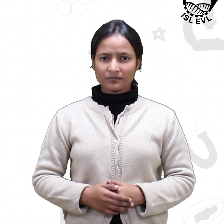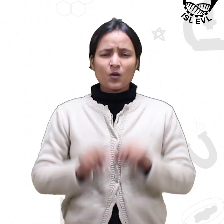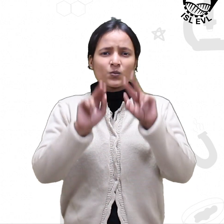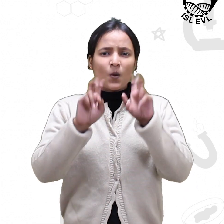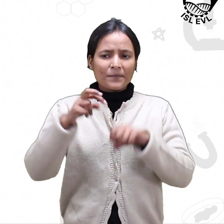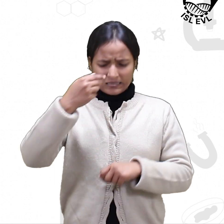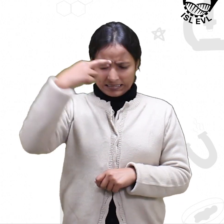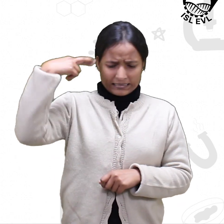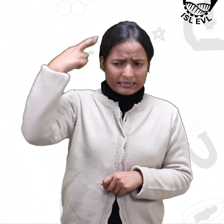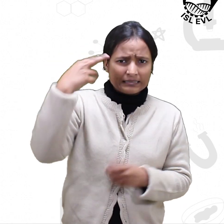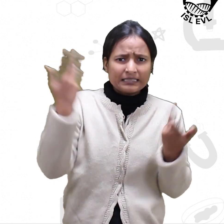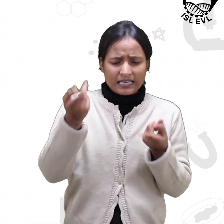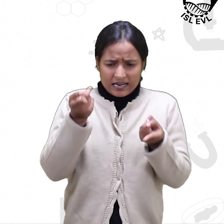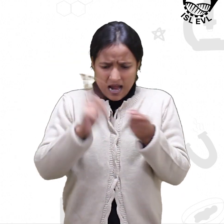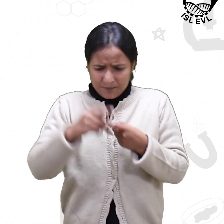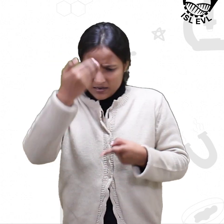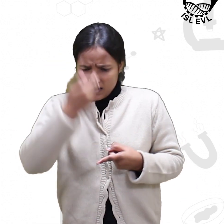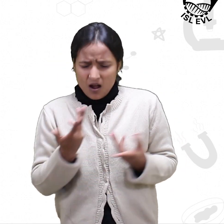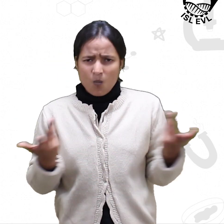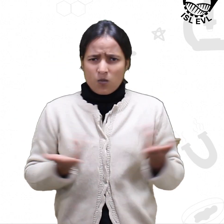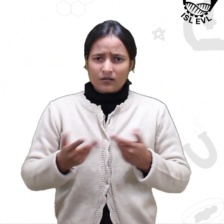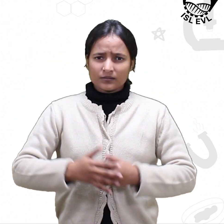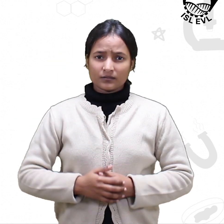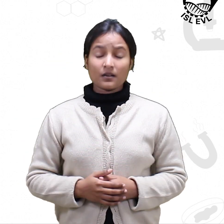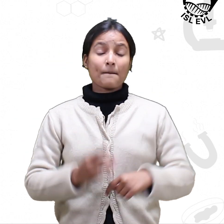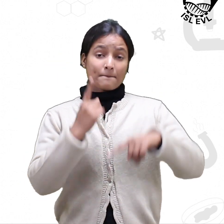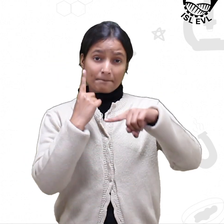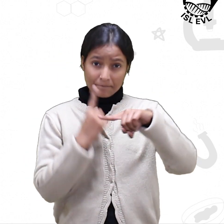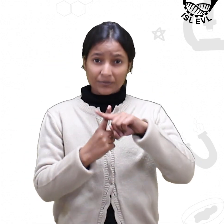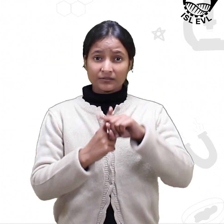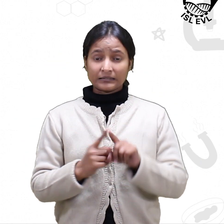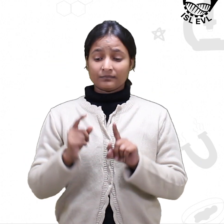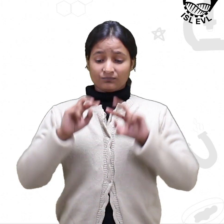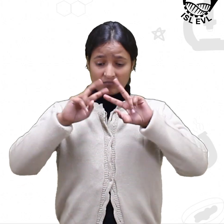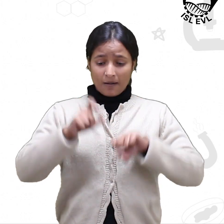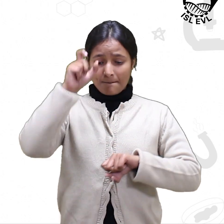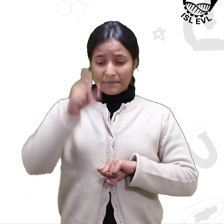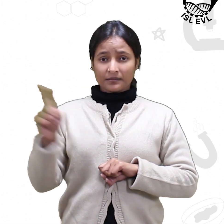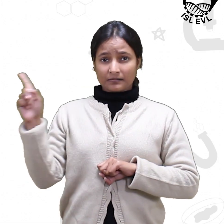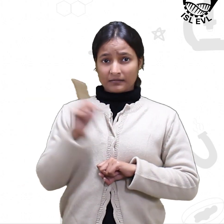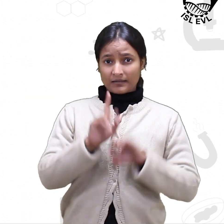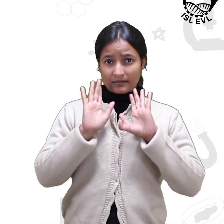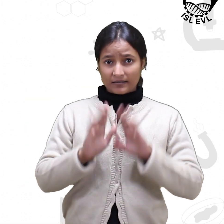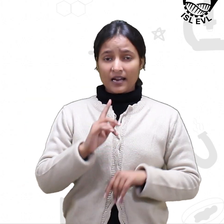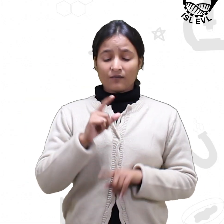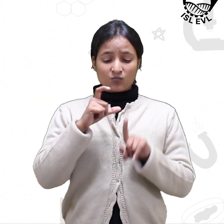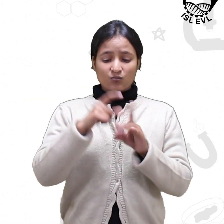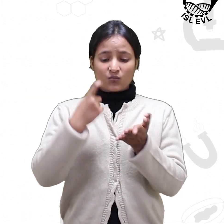paralysis. They also spoke to Dr. Shiba Vasu, a brain scientist who specializes in